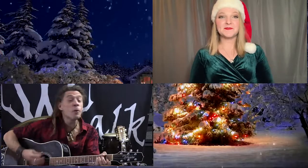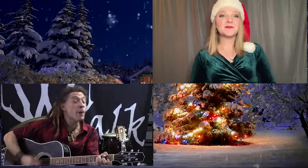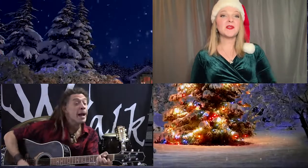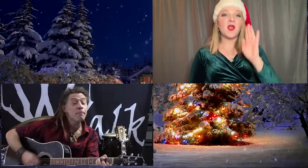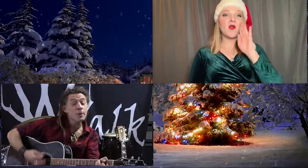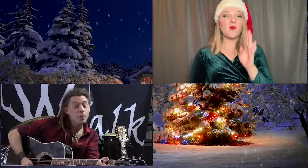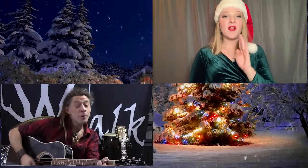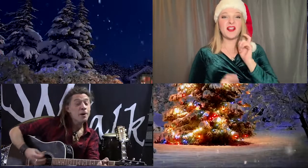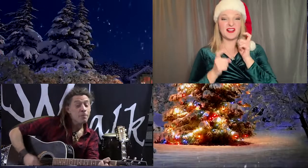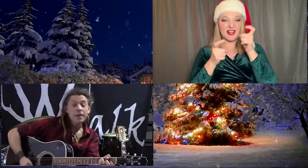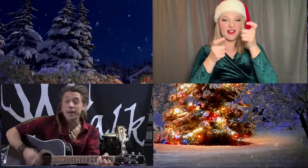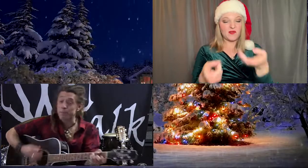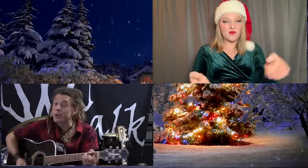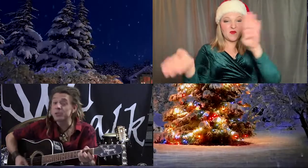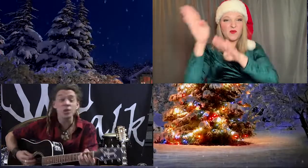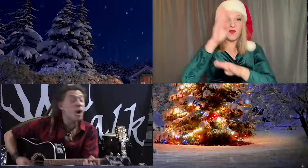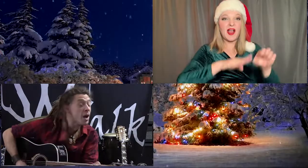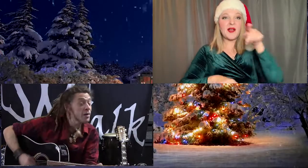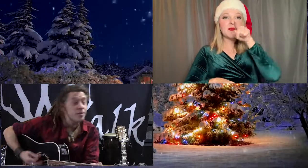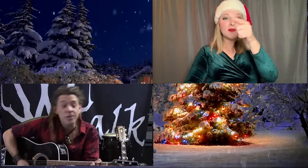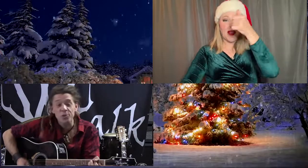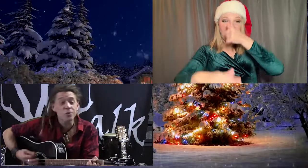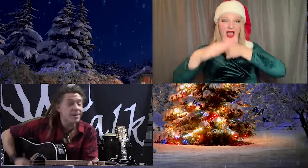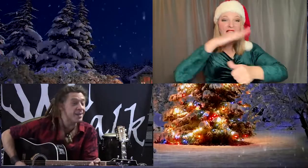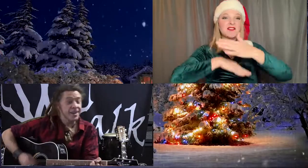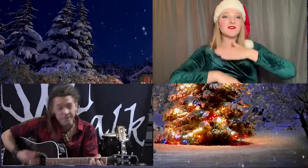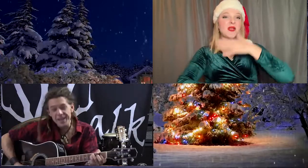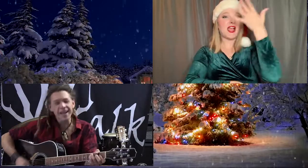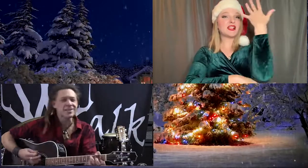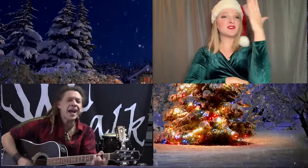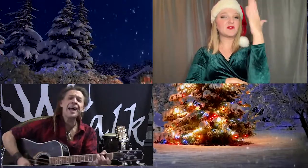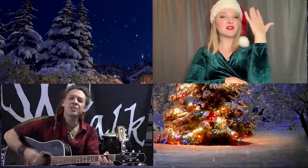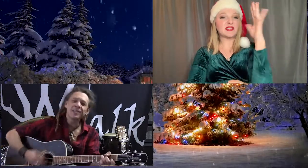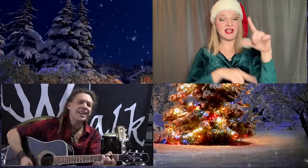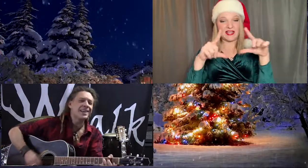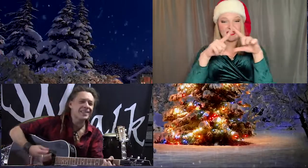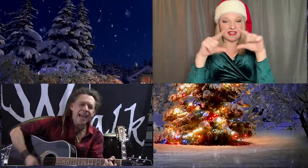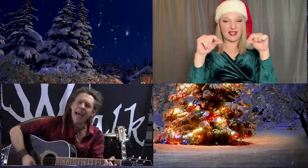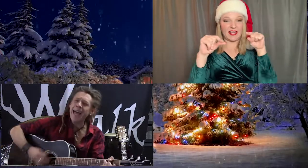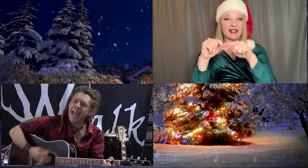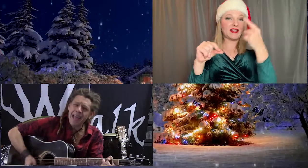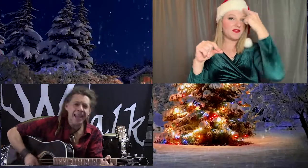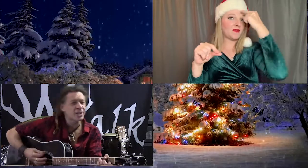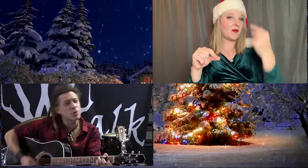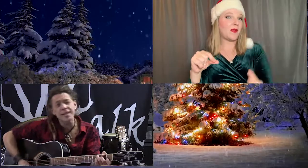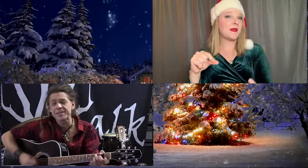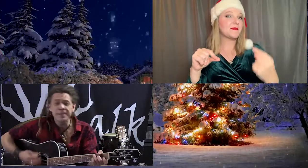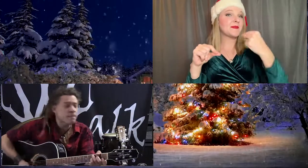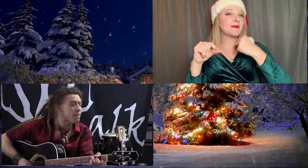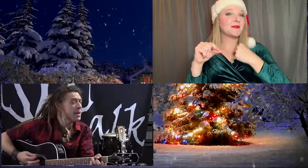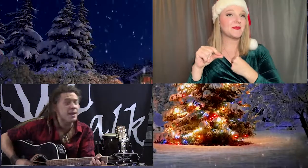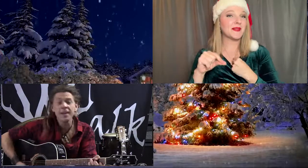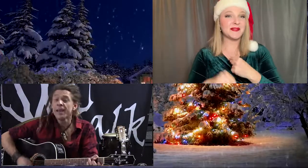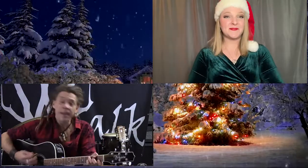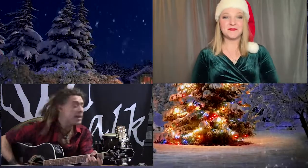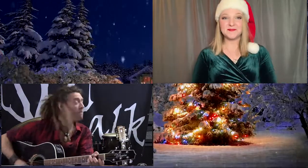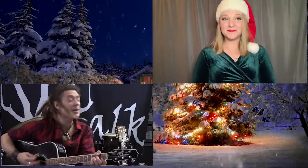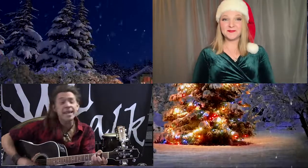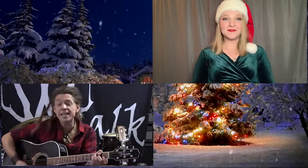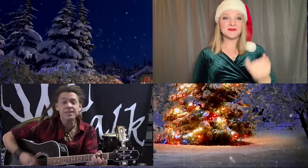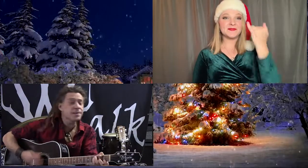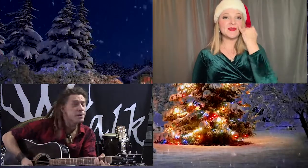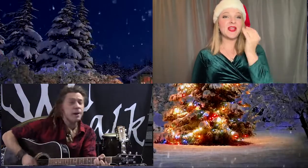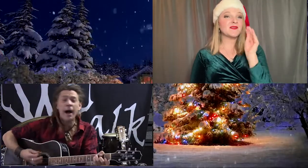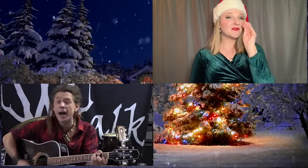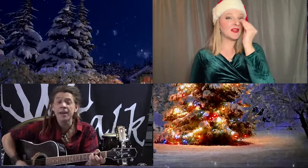I'm gonna wrap you up, put you under the tree, attach a little tag addressed to me. If